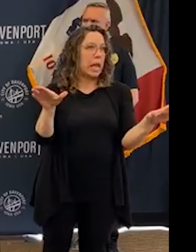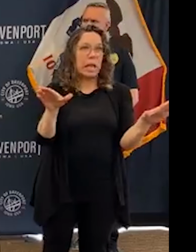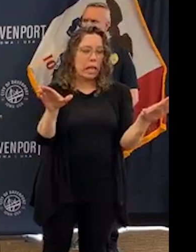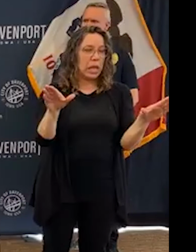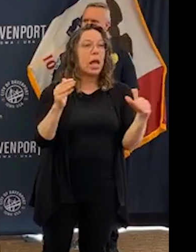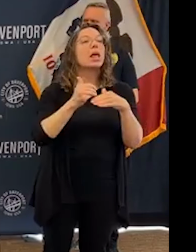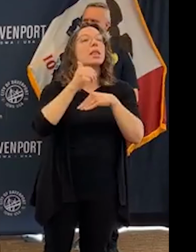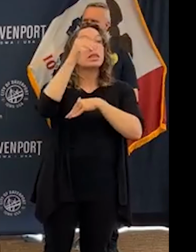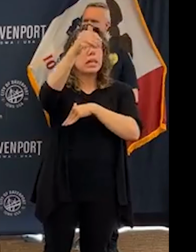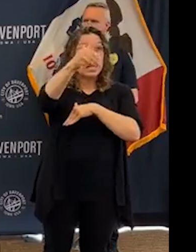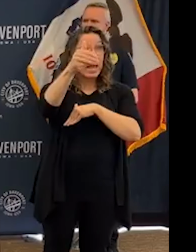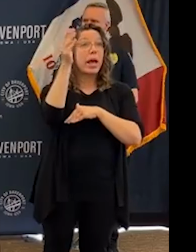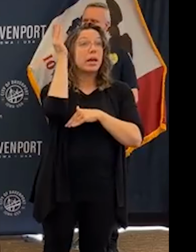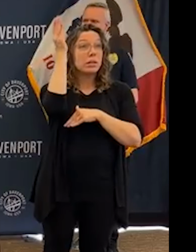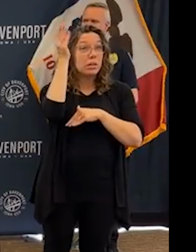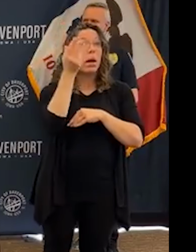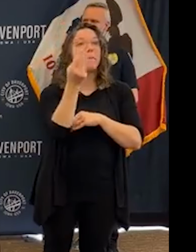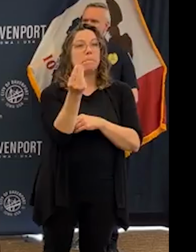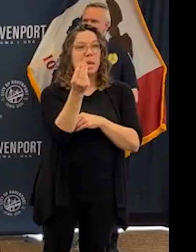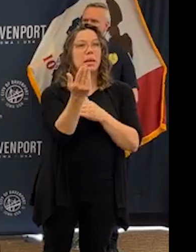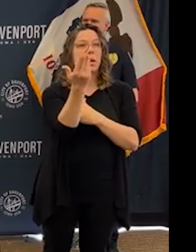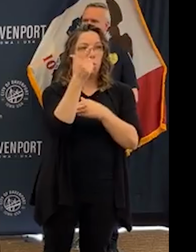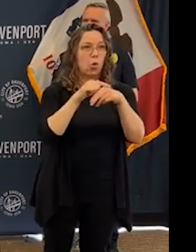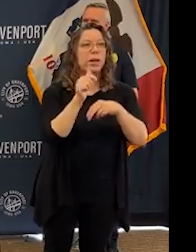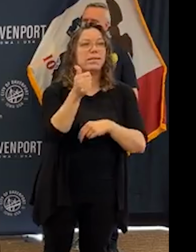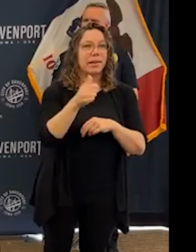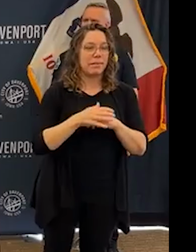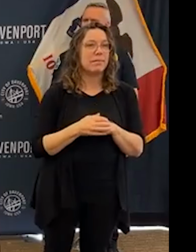Monday at 10. And if